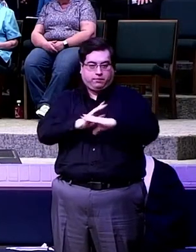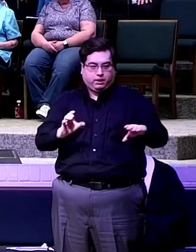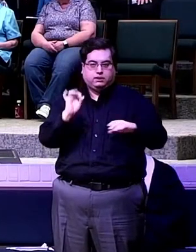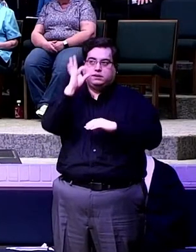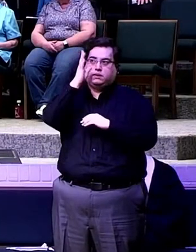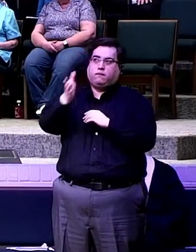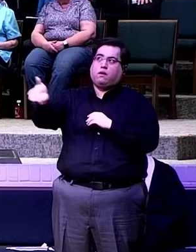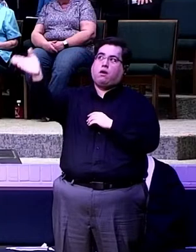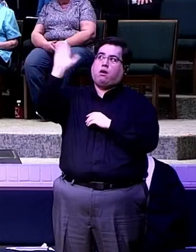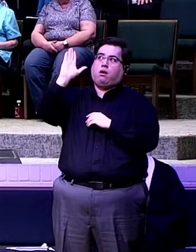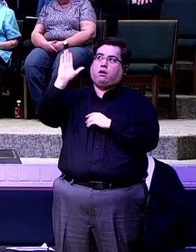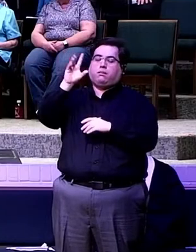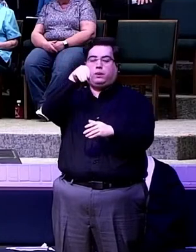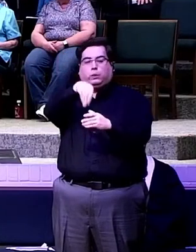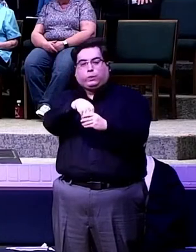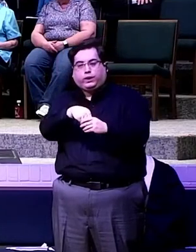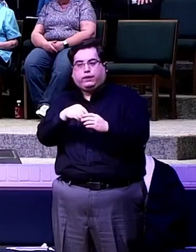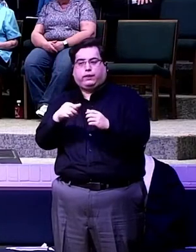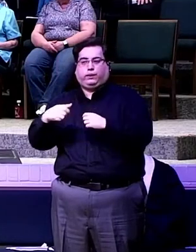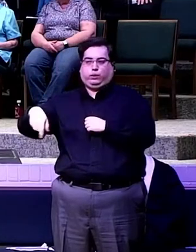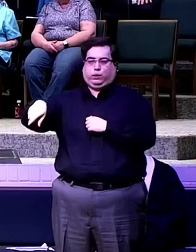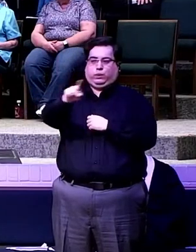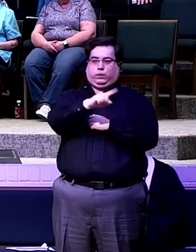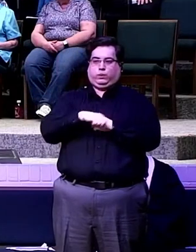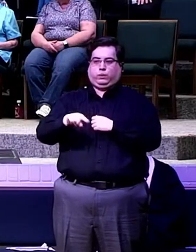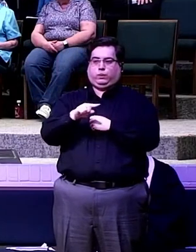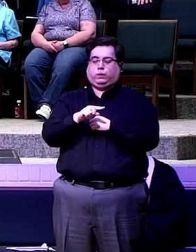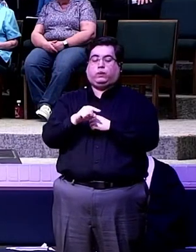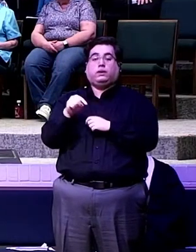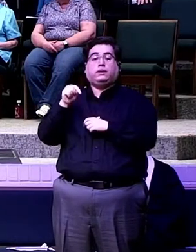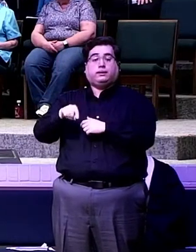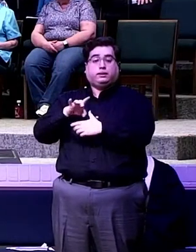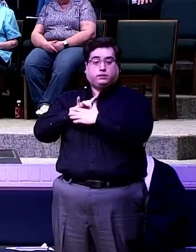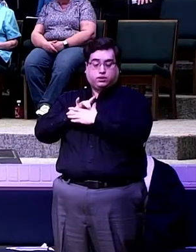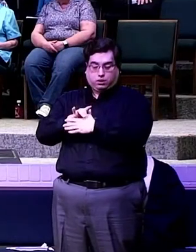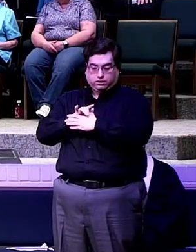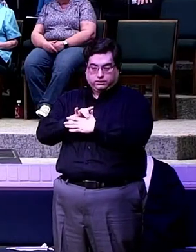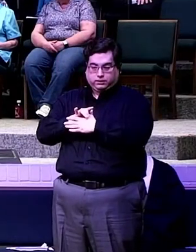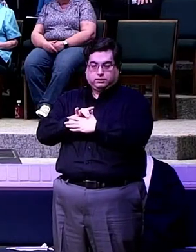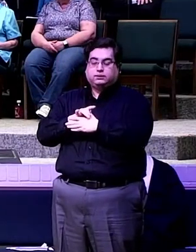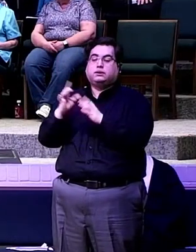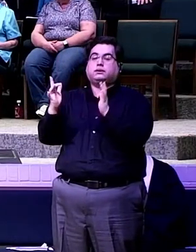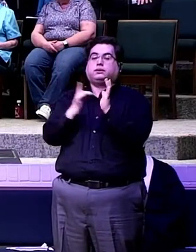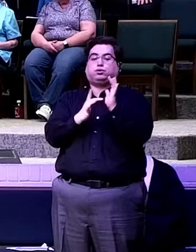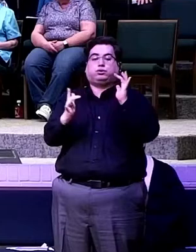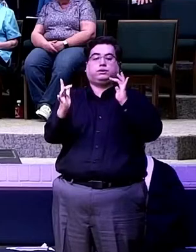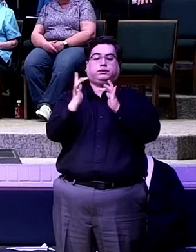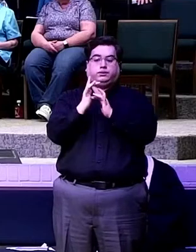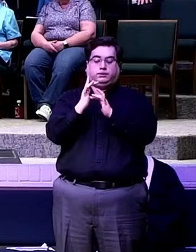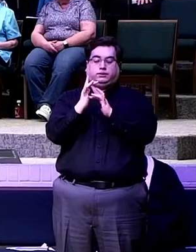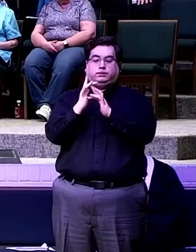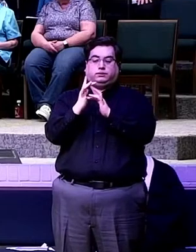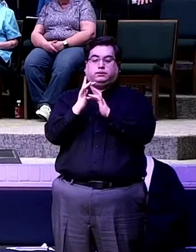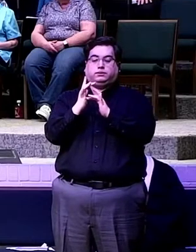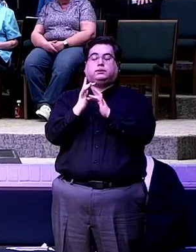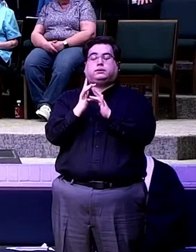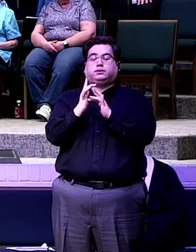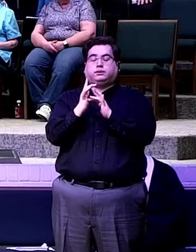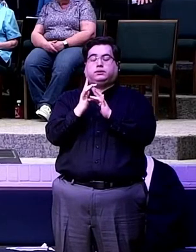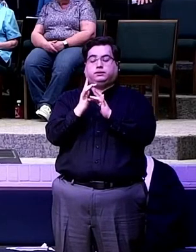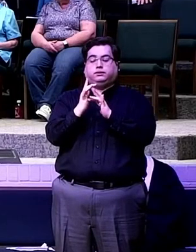God be with you. And in this context, Jesus is bringing with